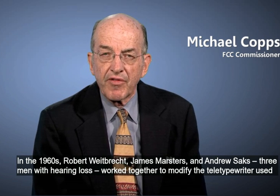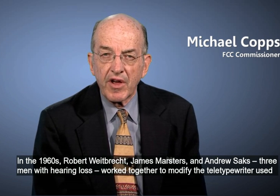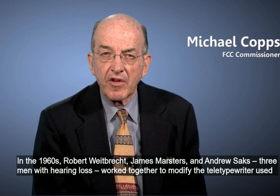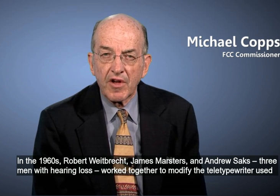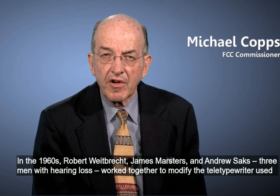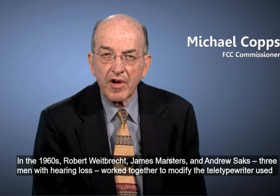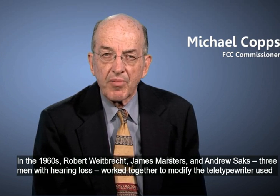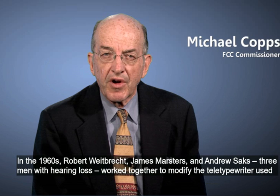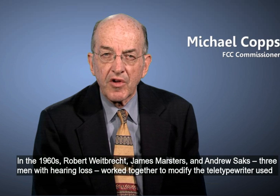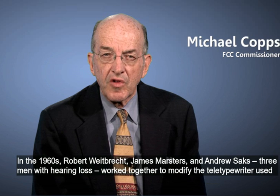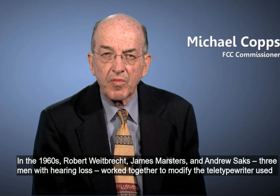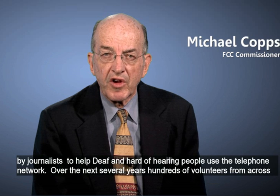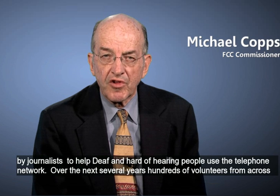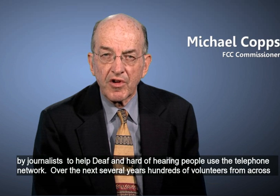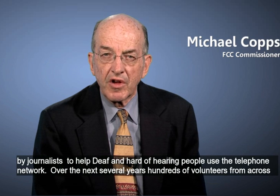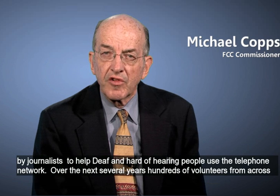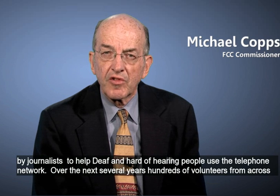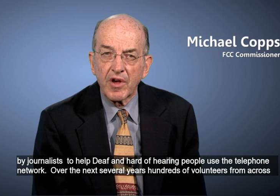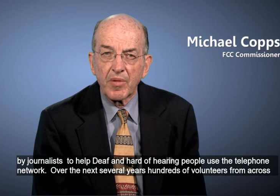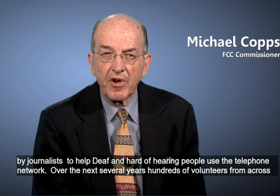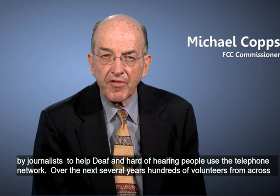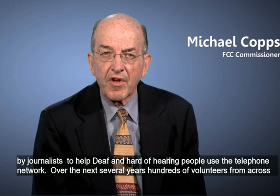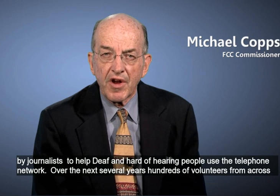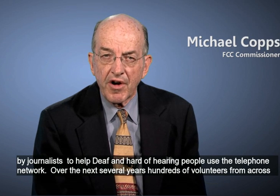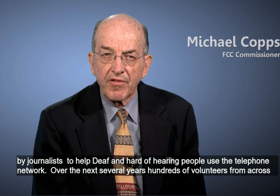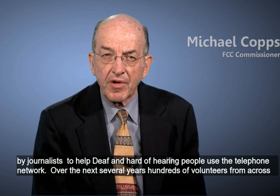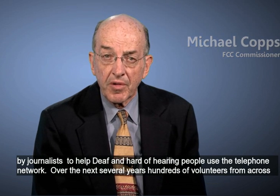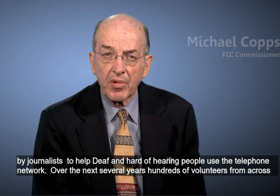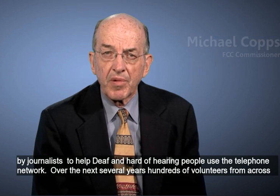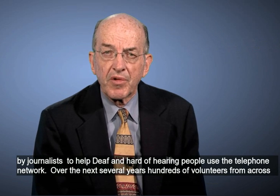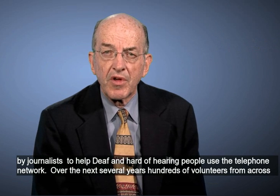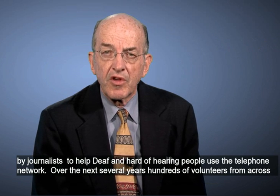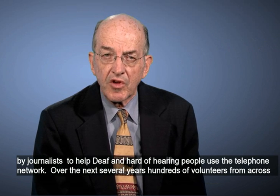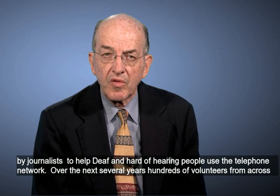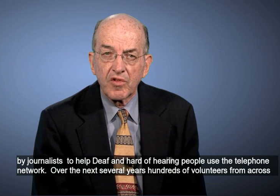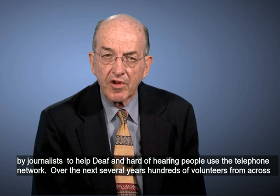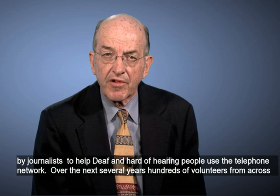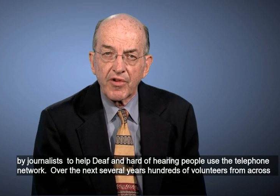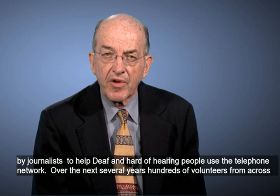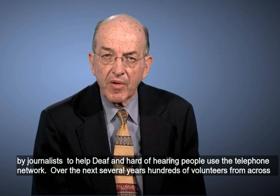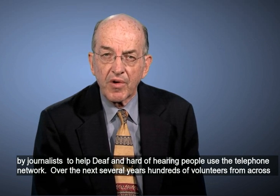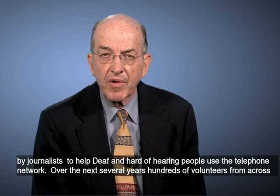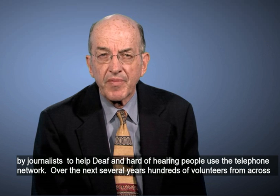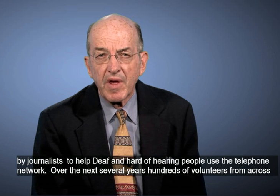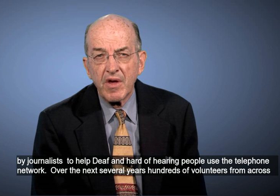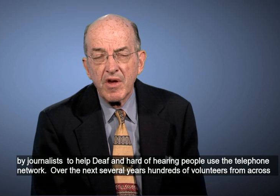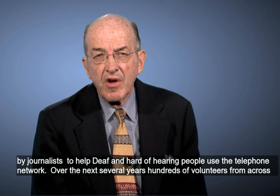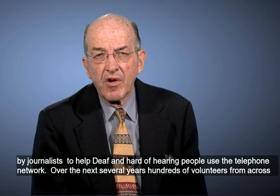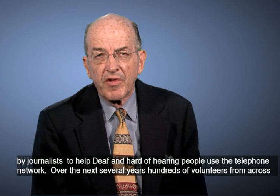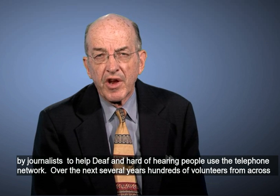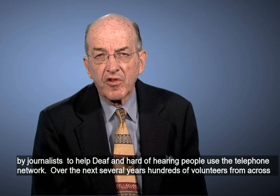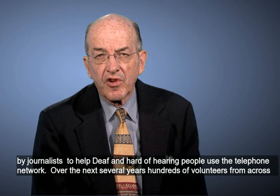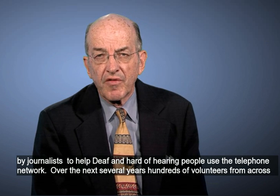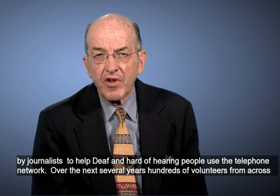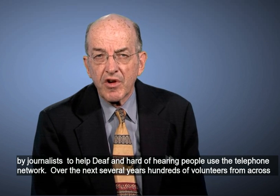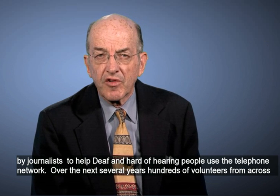the teletypewriter used by journalists to help deaf and hard of hearing people use the telephone network. Over the next several years,